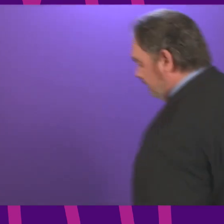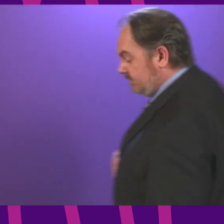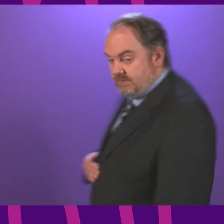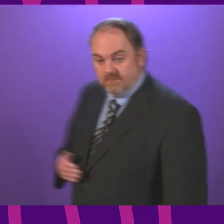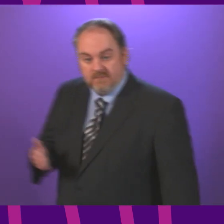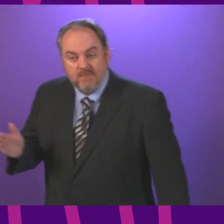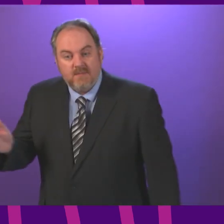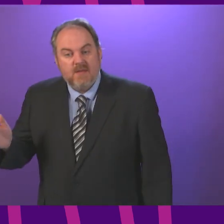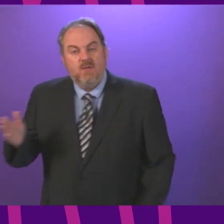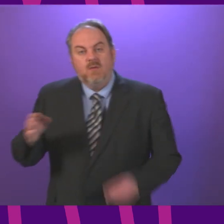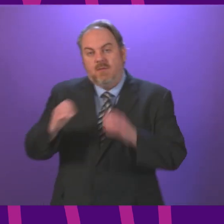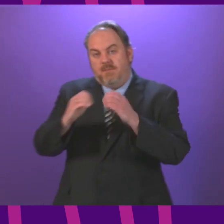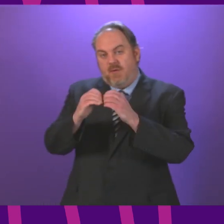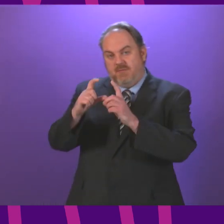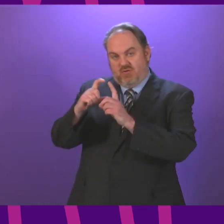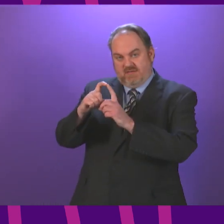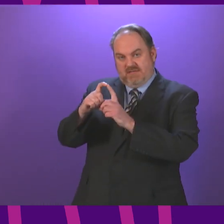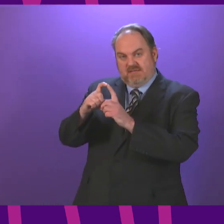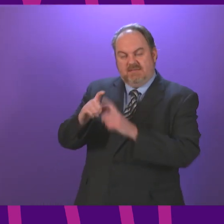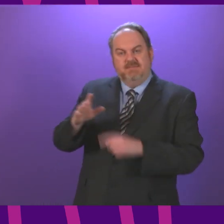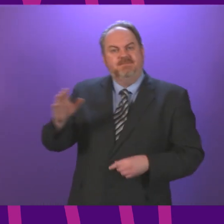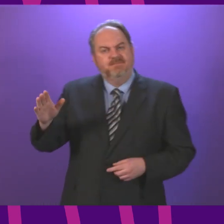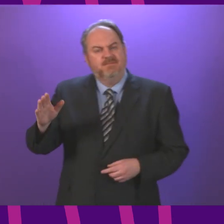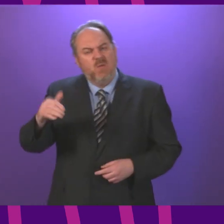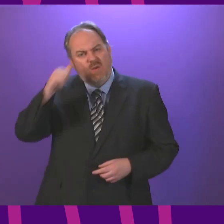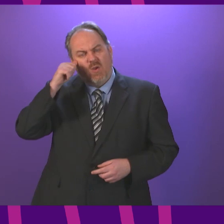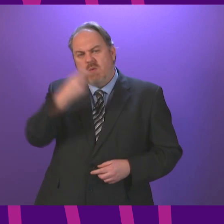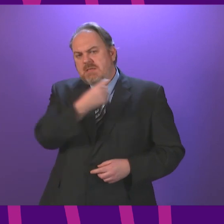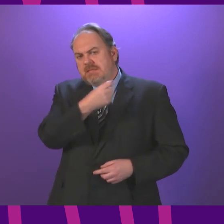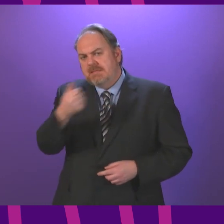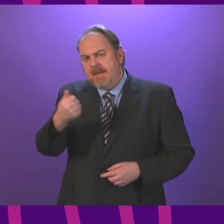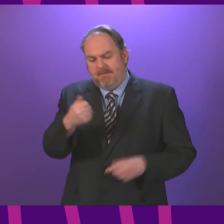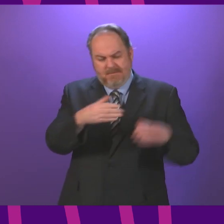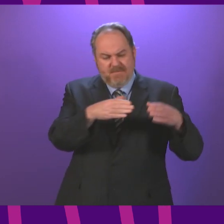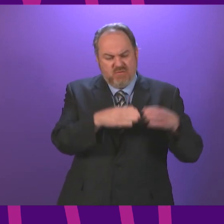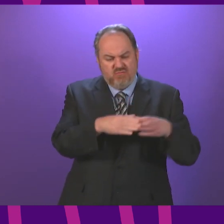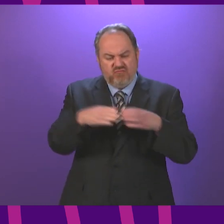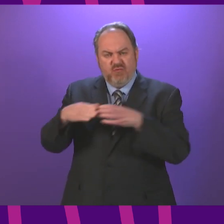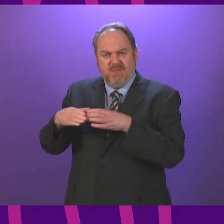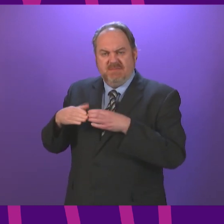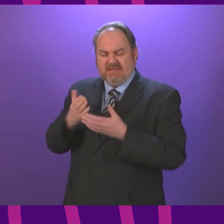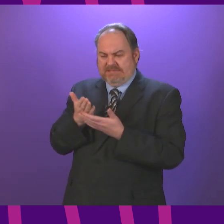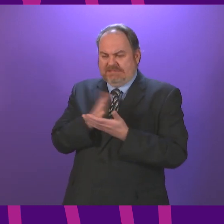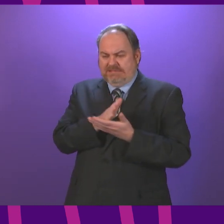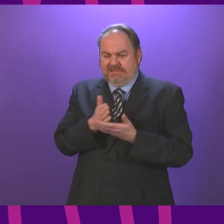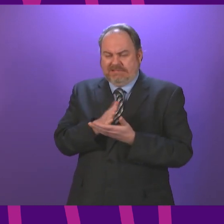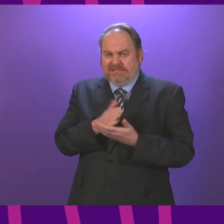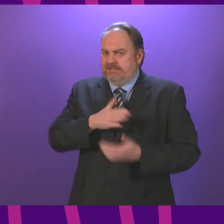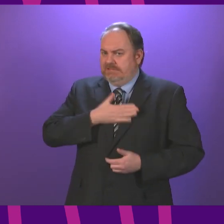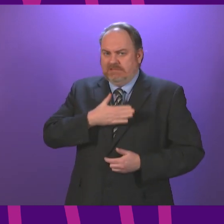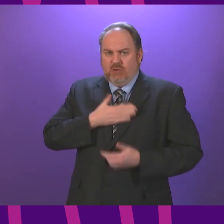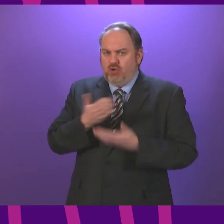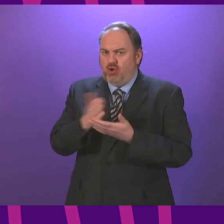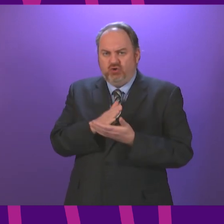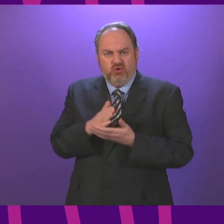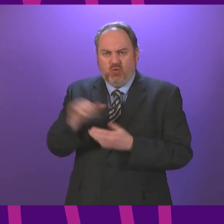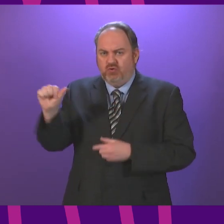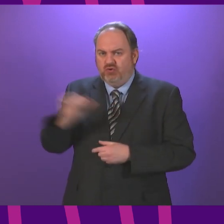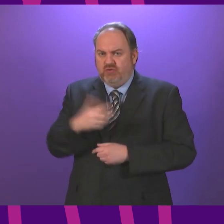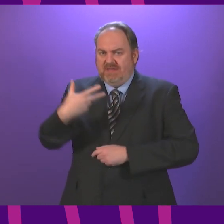Presenting officer, I want to ask about vaccine hesitancy in society and which groups may be less likely for whatever reason to go for their COVID-19